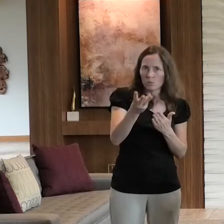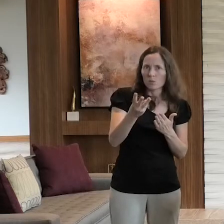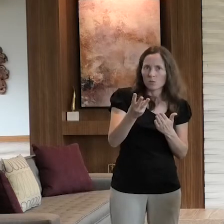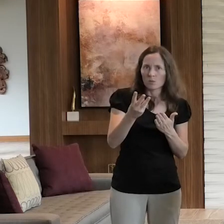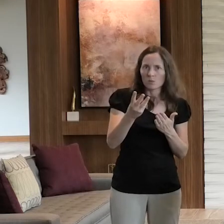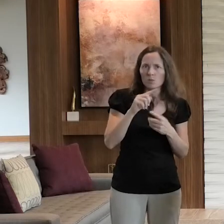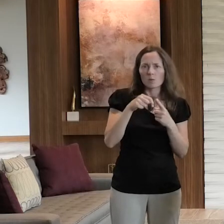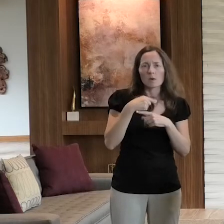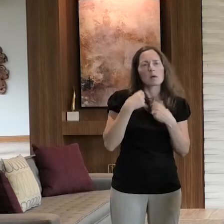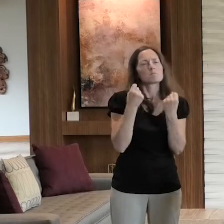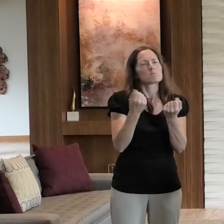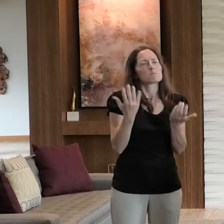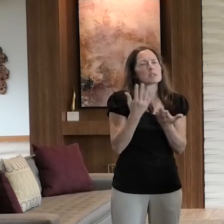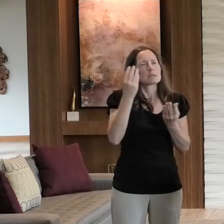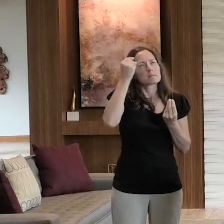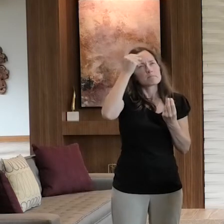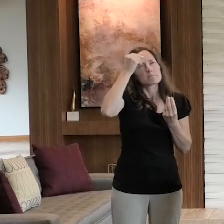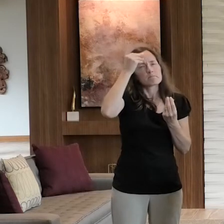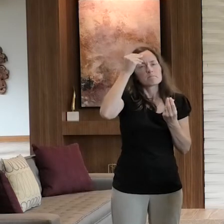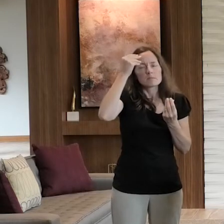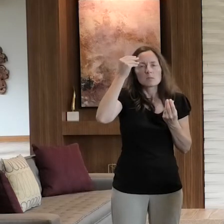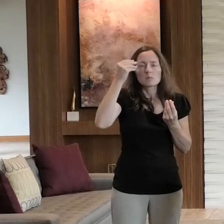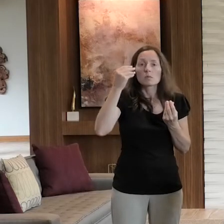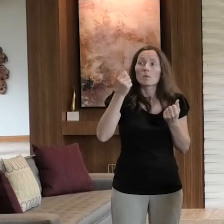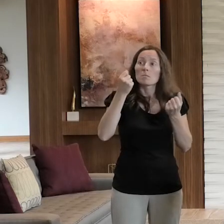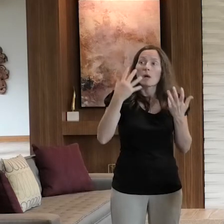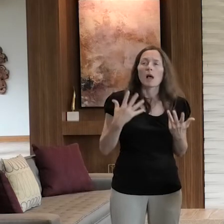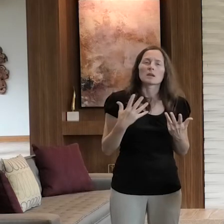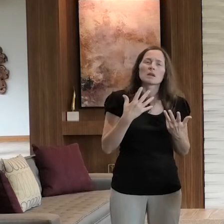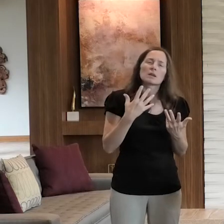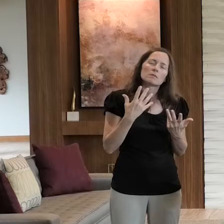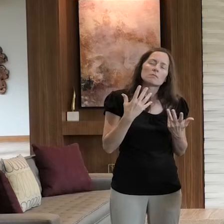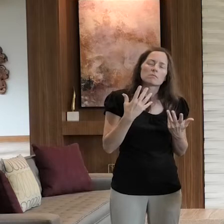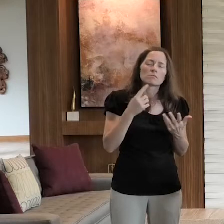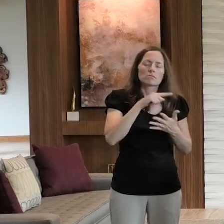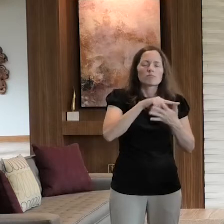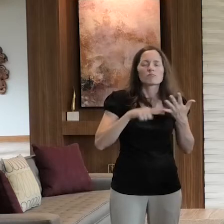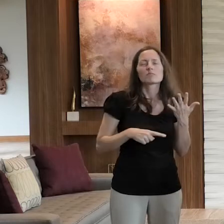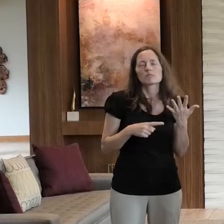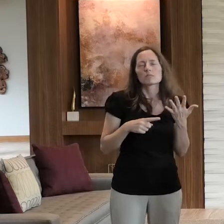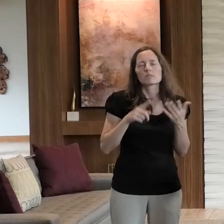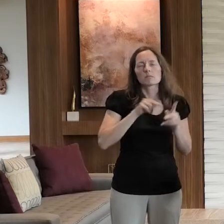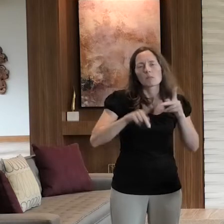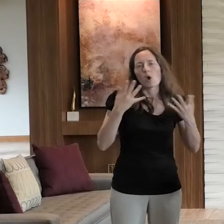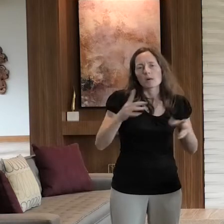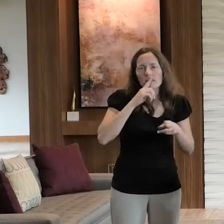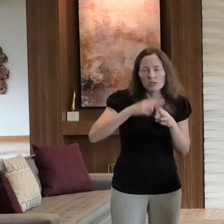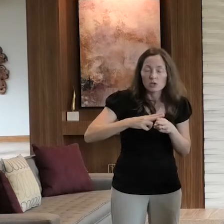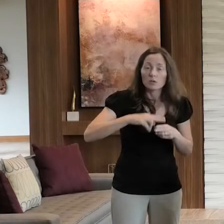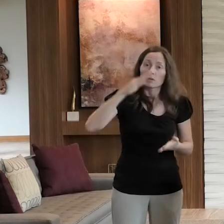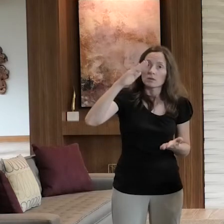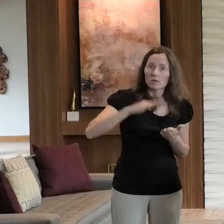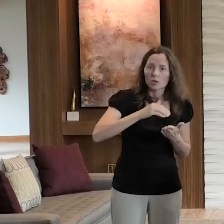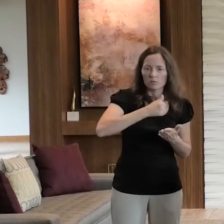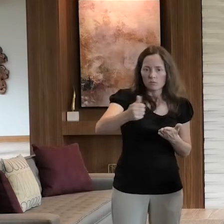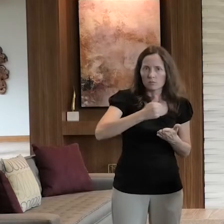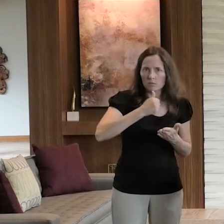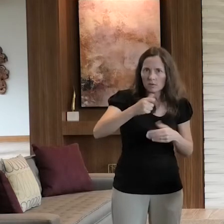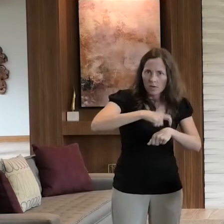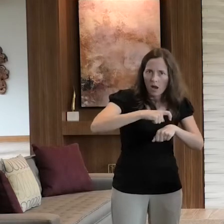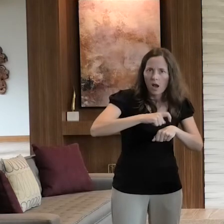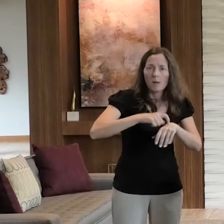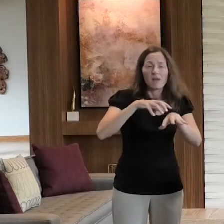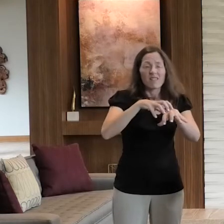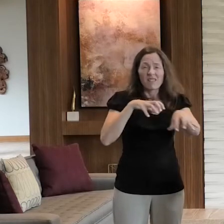way here, and many of them have been touched on by so many of the other prior speakers as well, and that's things like reduced travel time, congestion and